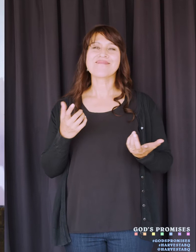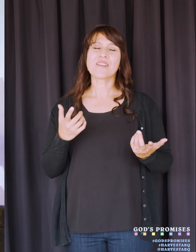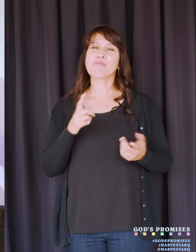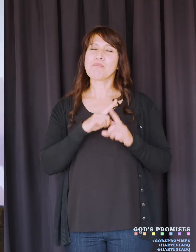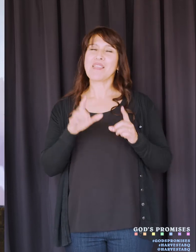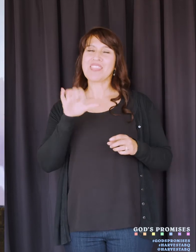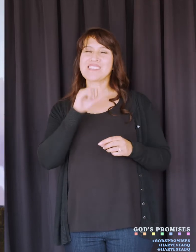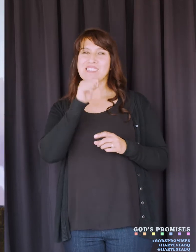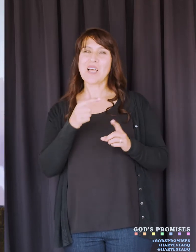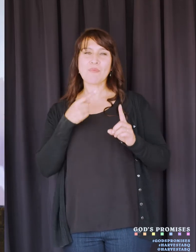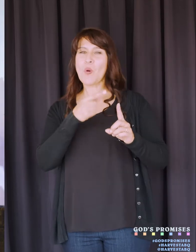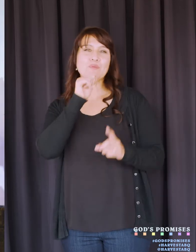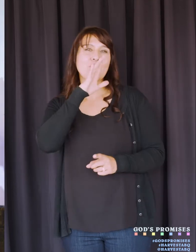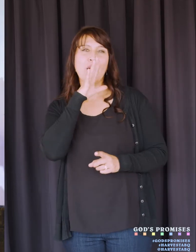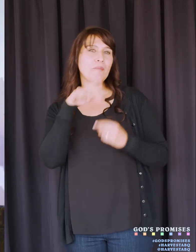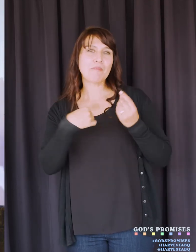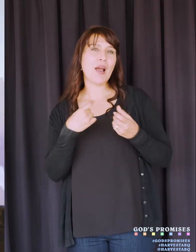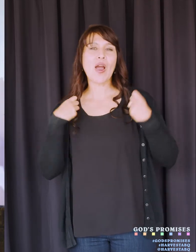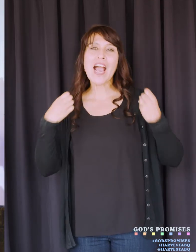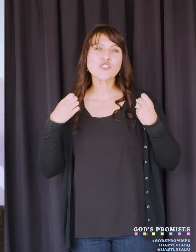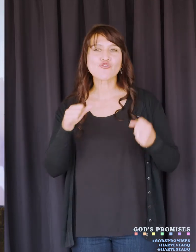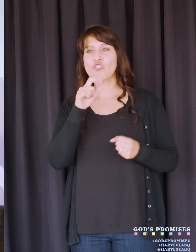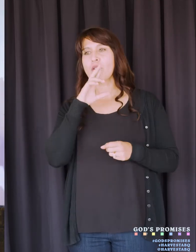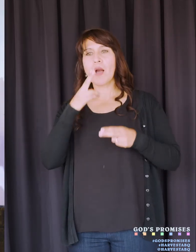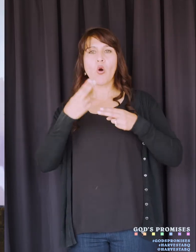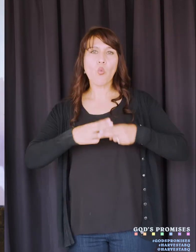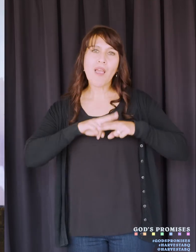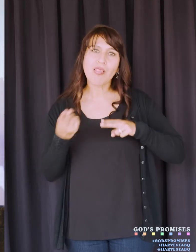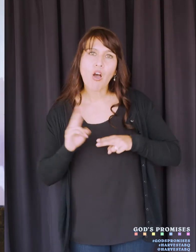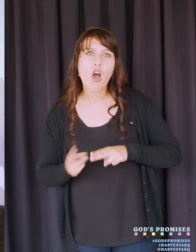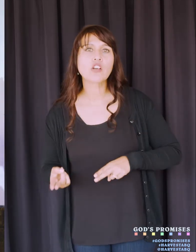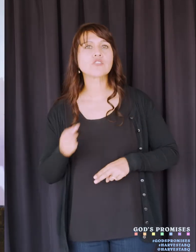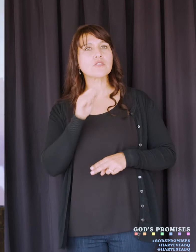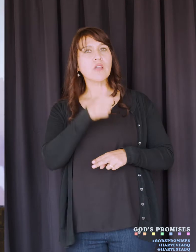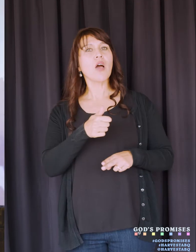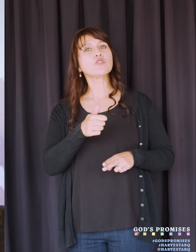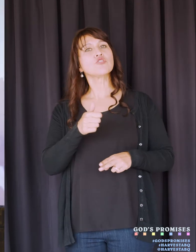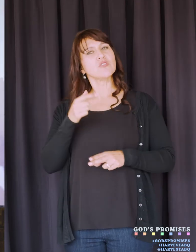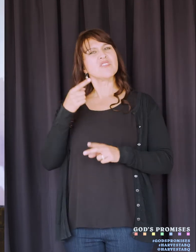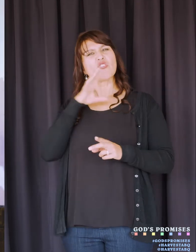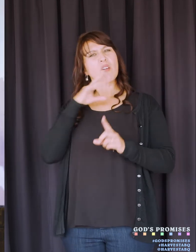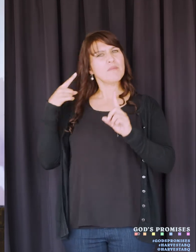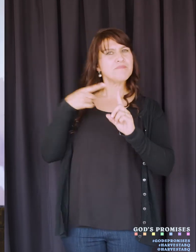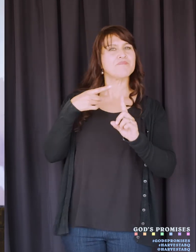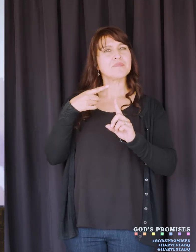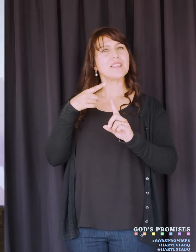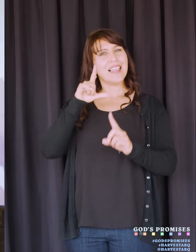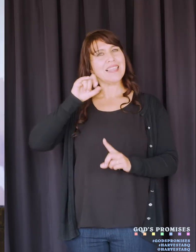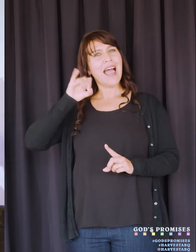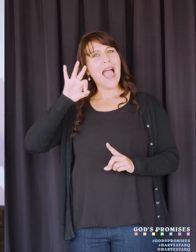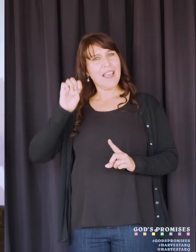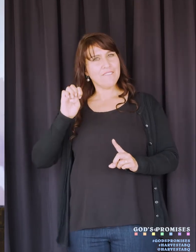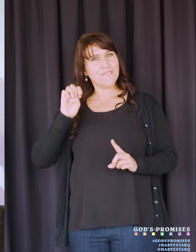he's not talking about exercise. He's not talking about weight loss. He's talking about life. He's talking about the journey